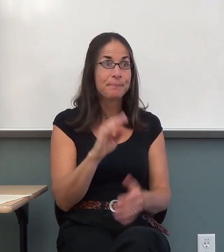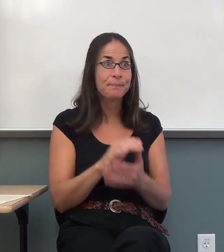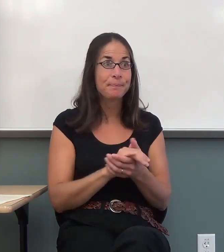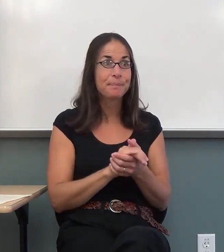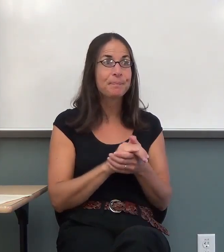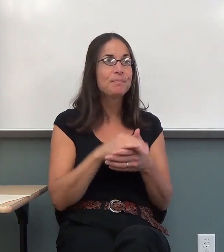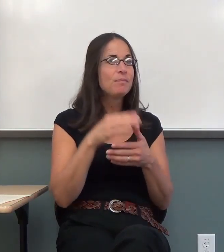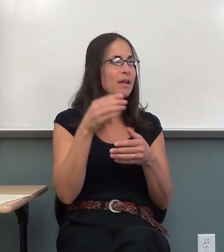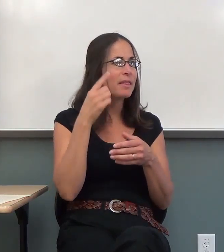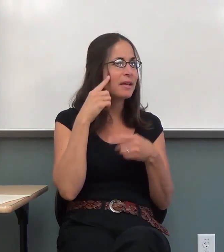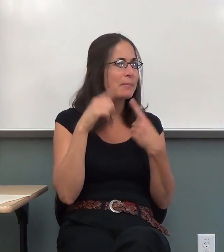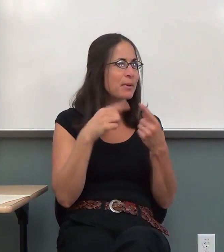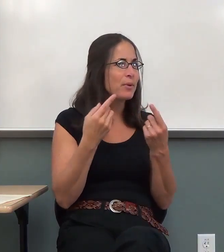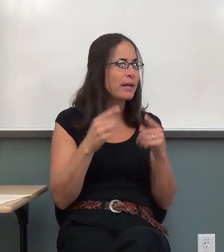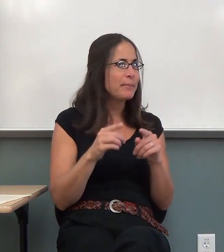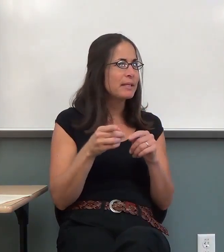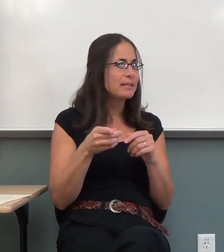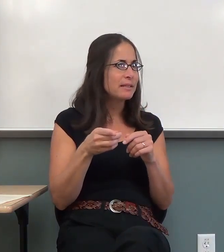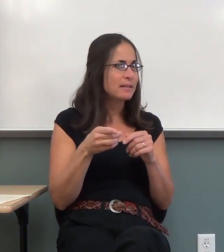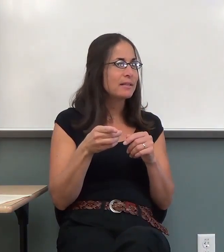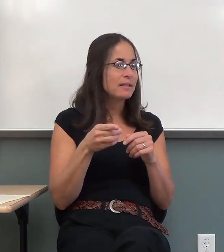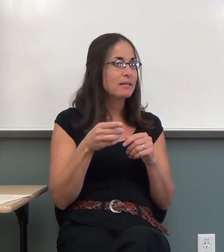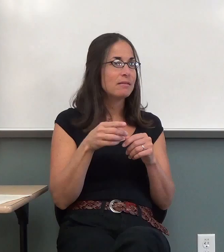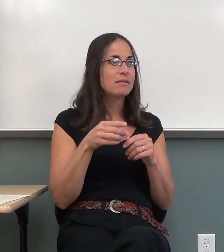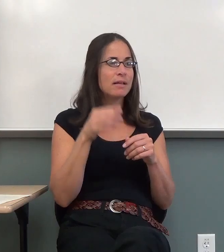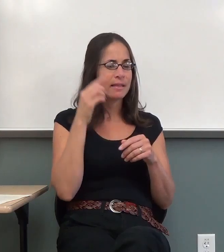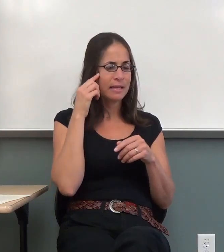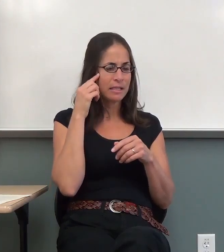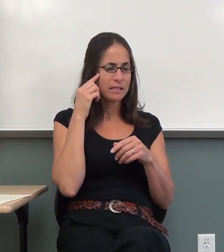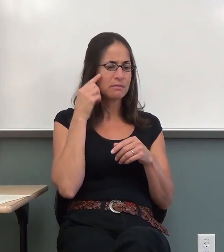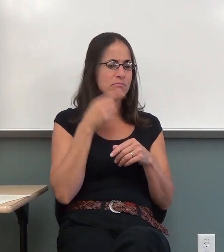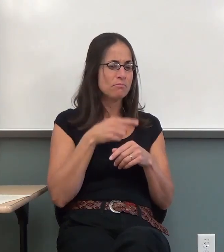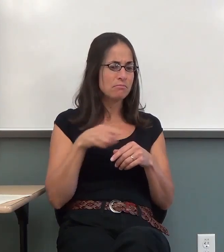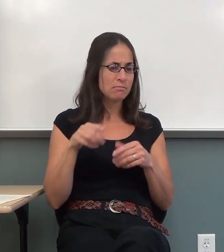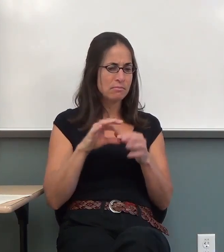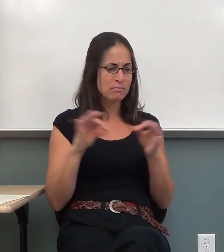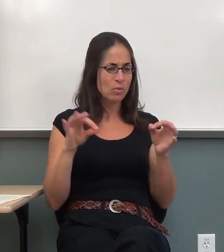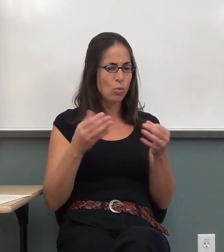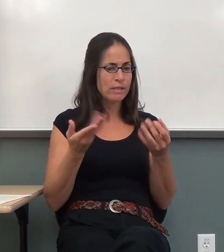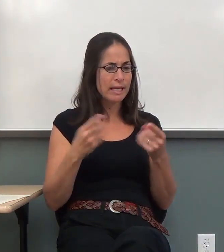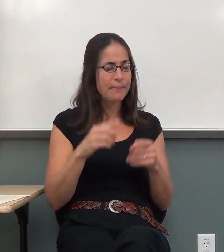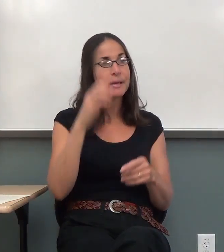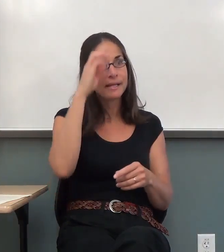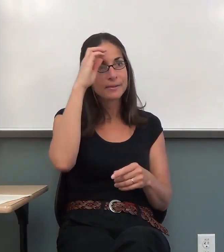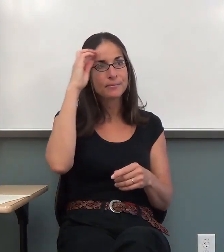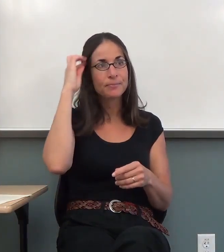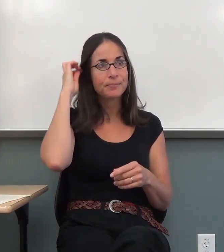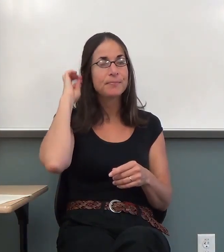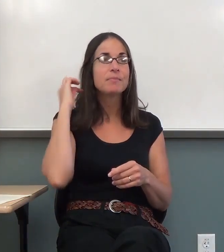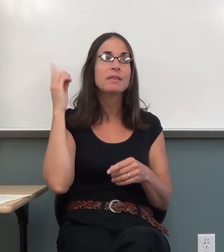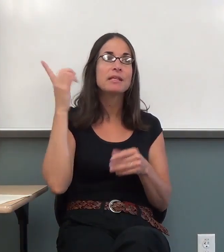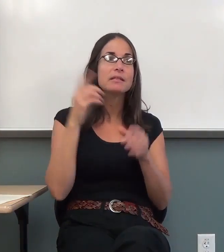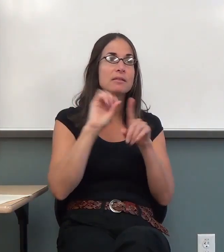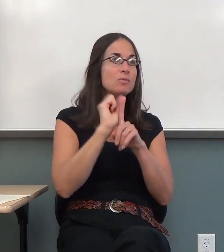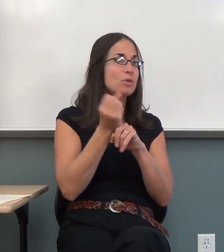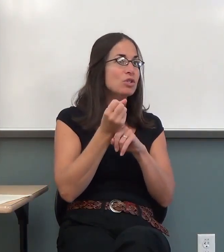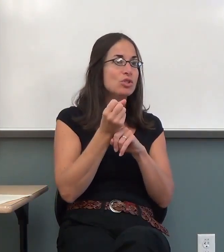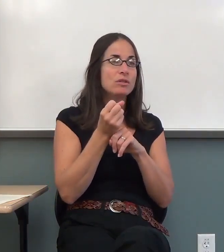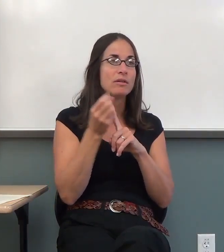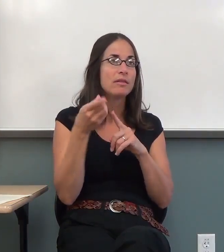about what's happening. That's the question. What is happening? Okay. In this case, they're just being. They're